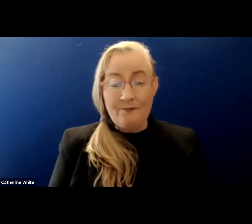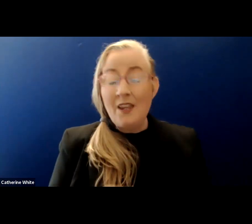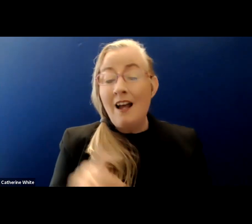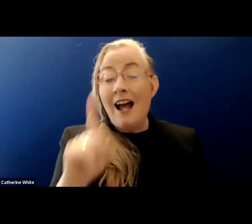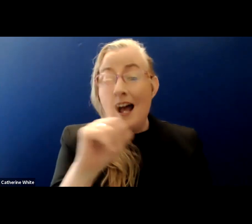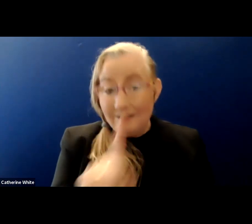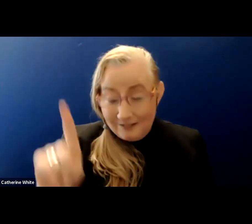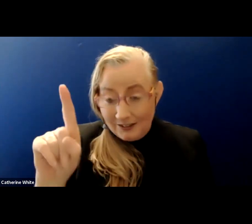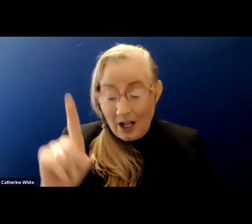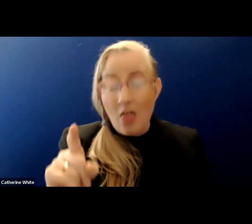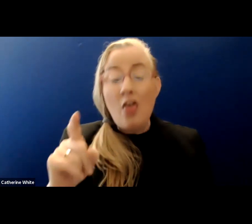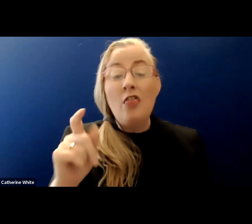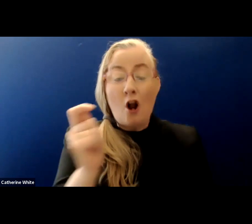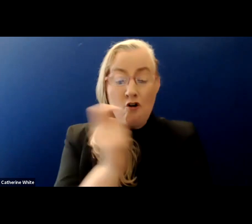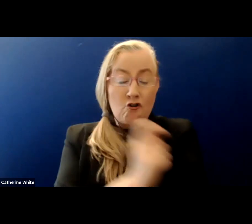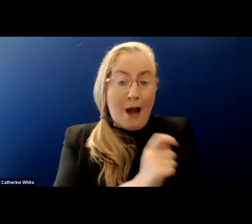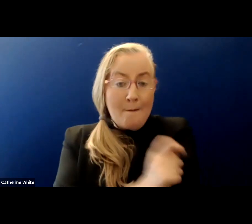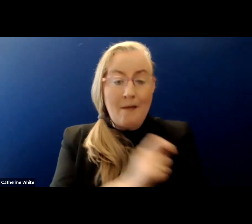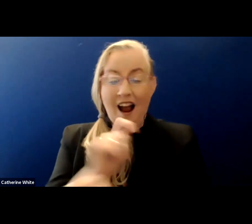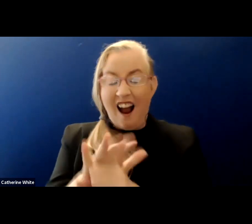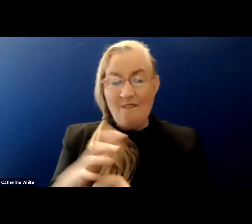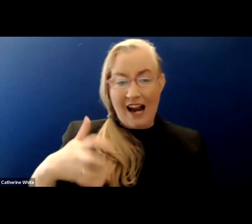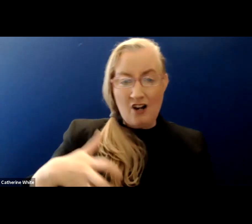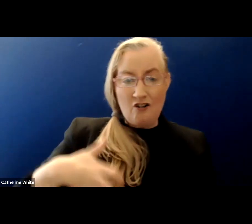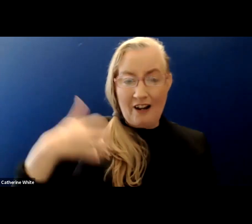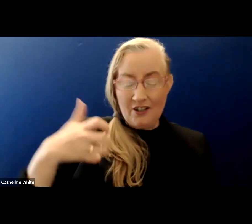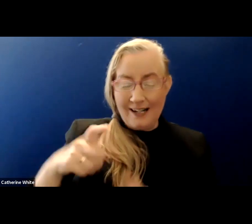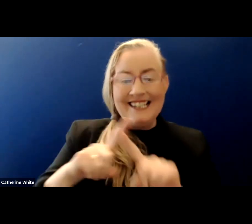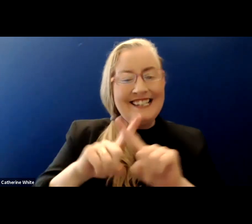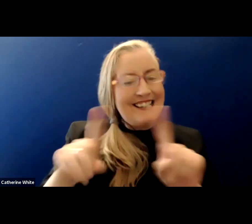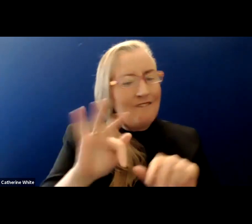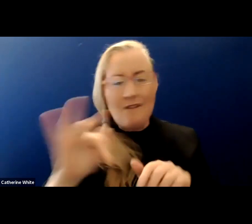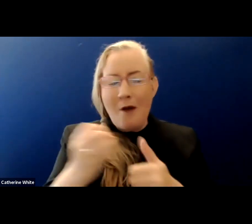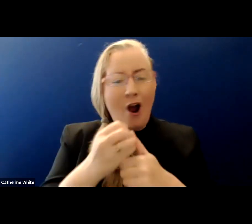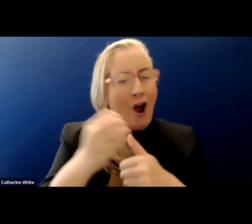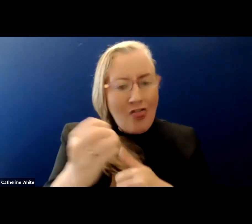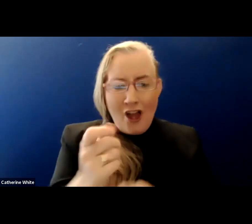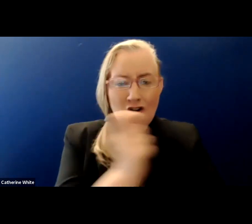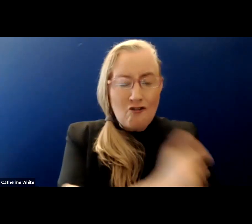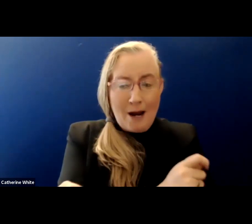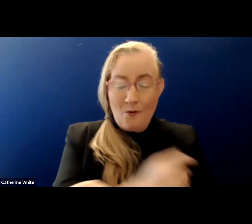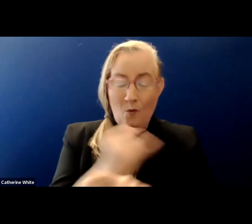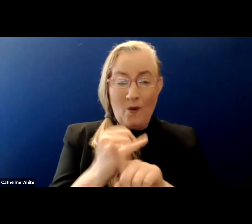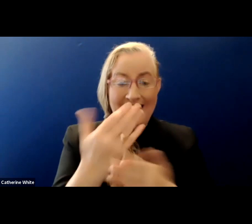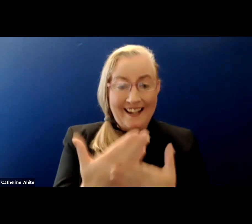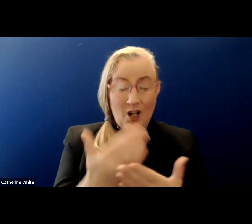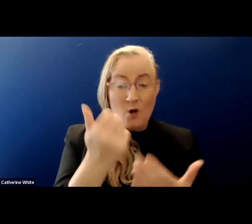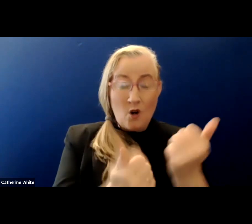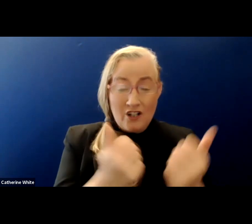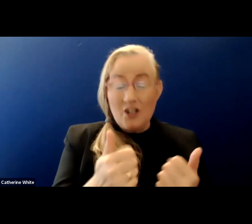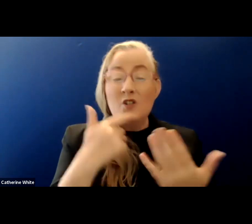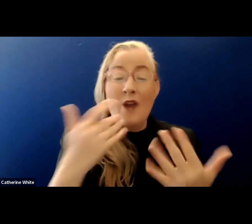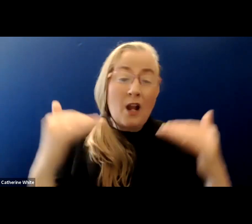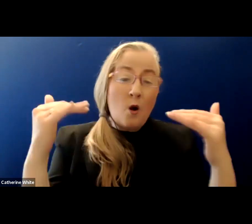However, the crime of aggression differs markedly from the other crimes within the court's jurisdiction. So unlike war